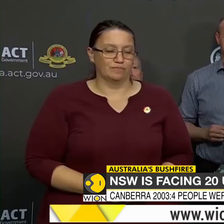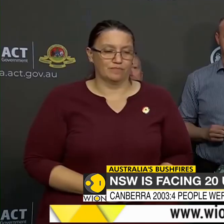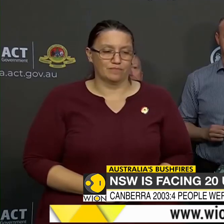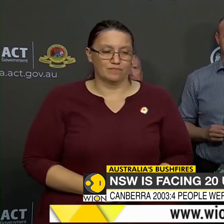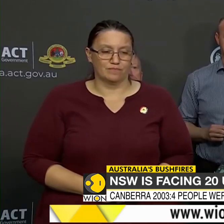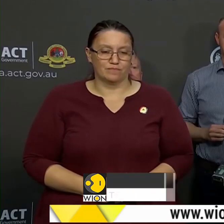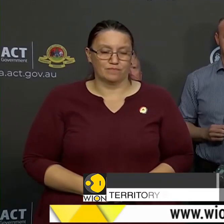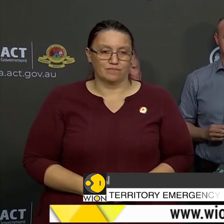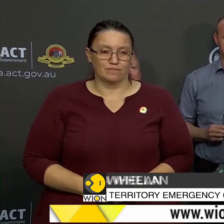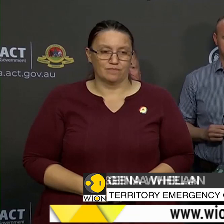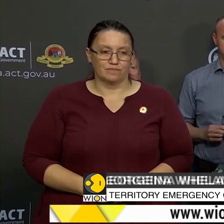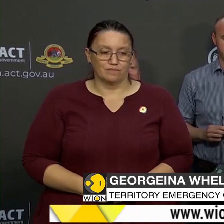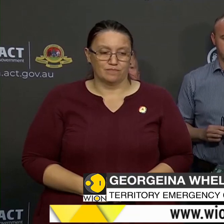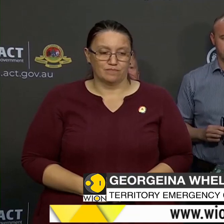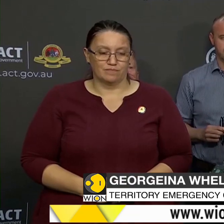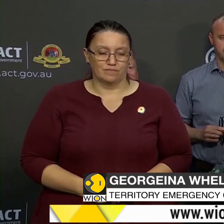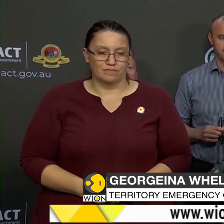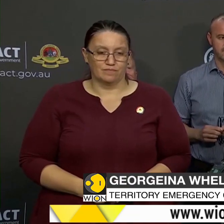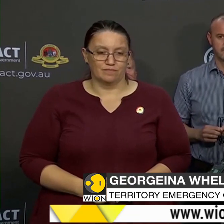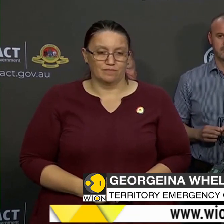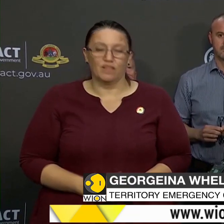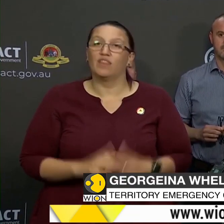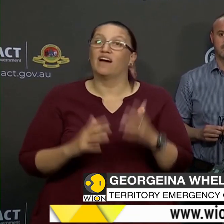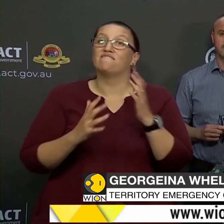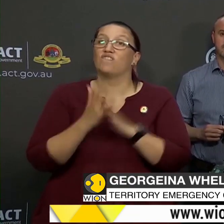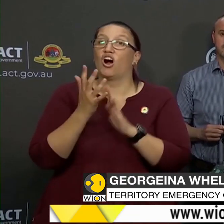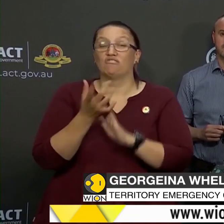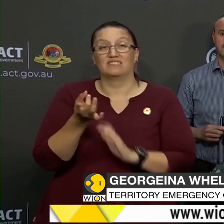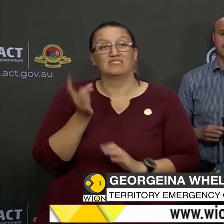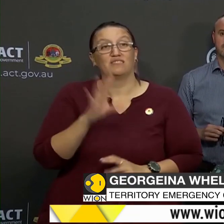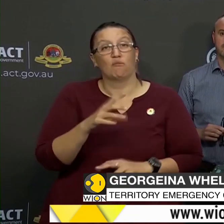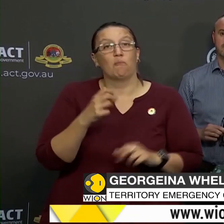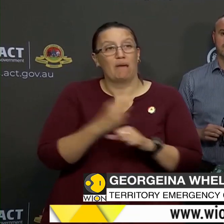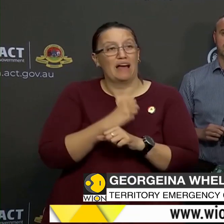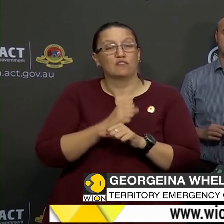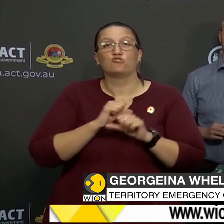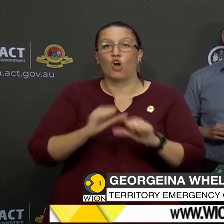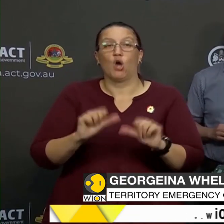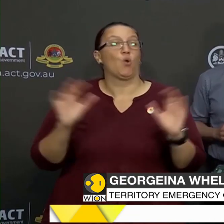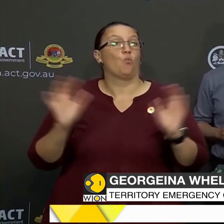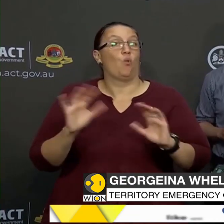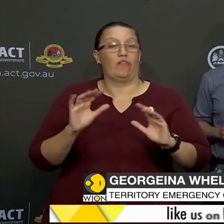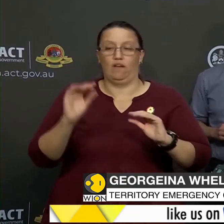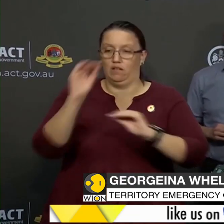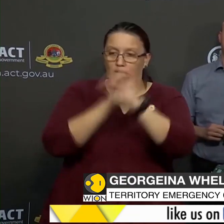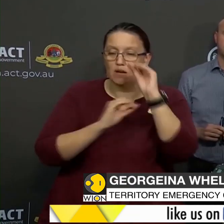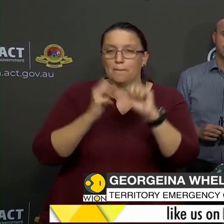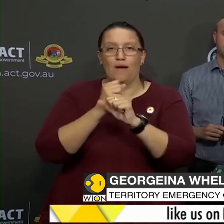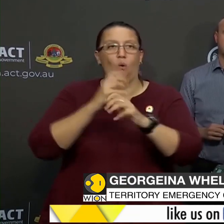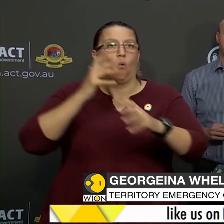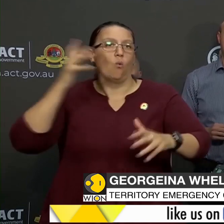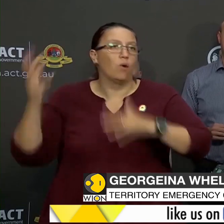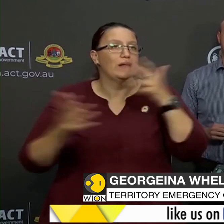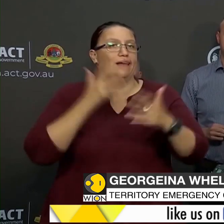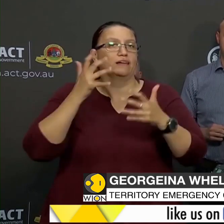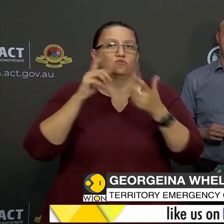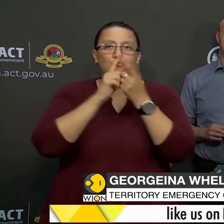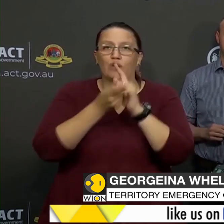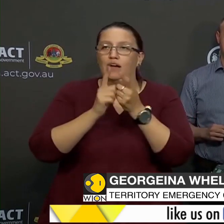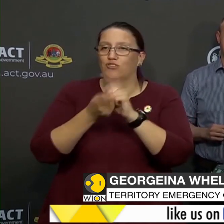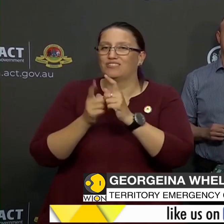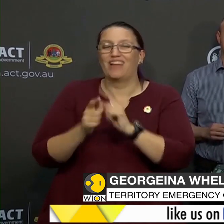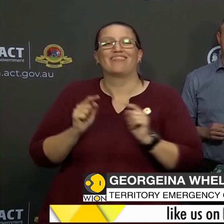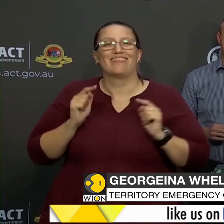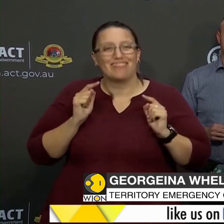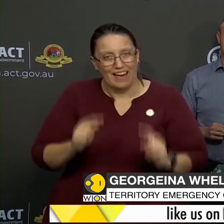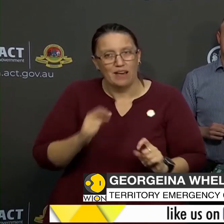The issue we have with the fire activity is that the fire itself is generating its own weather pattern, and that combined with the wind direction is what